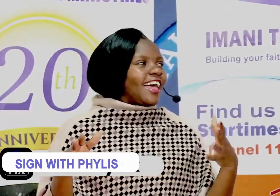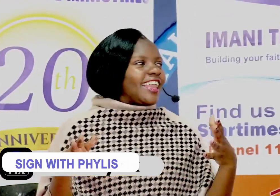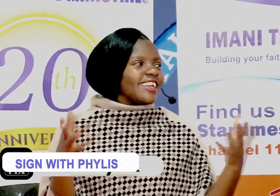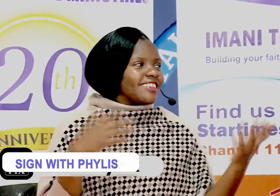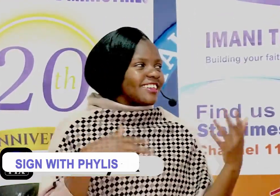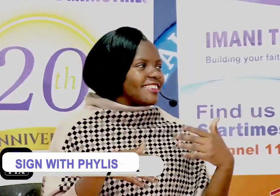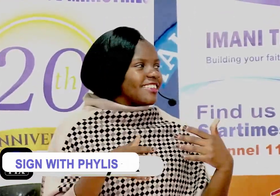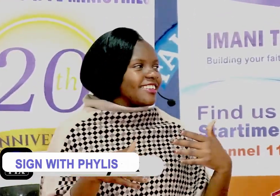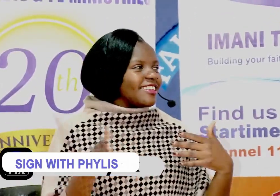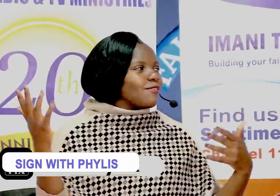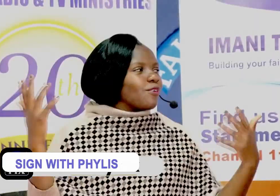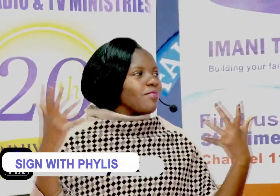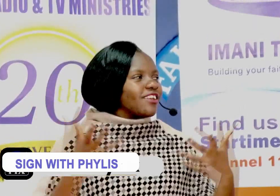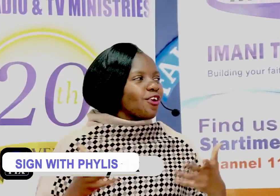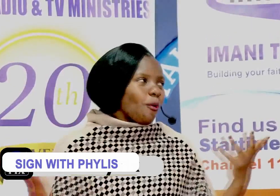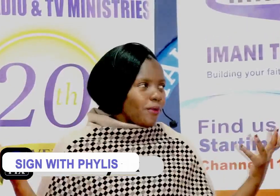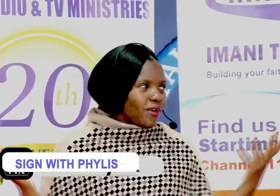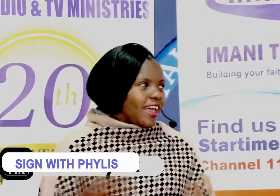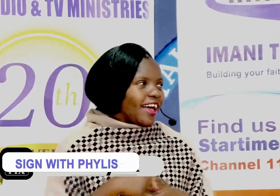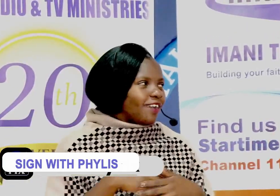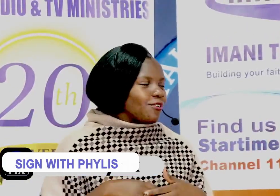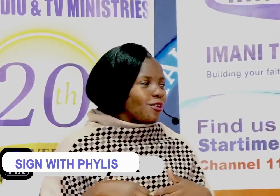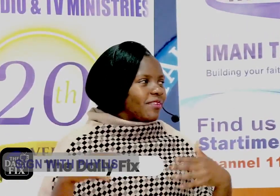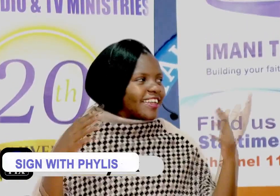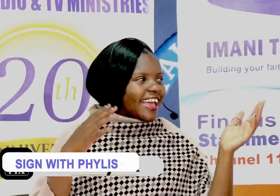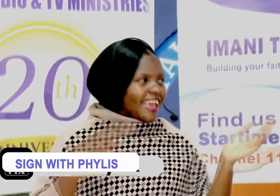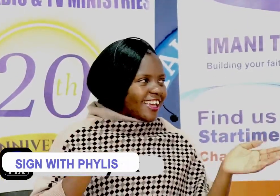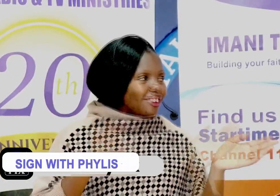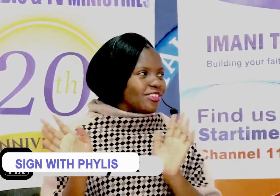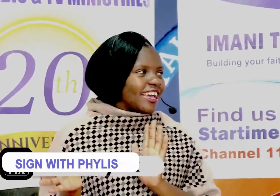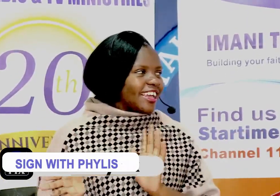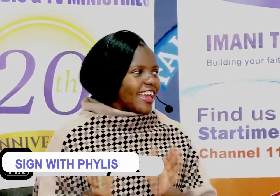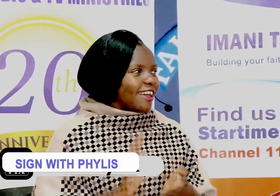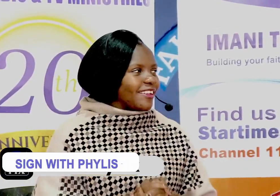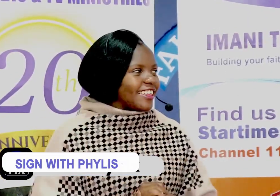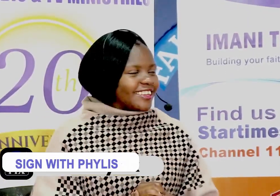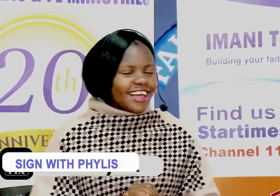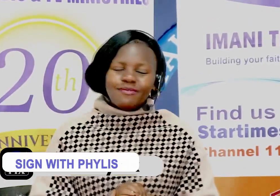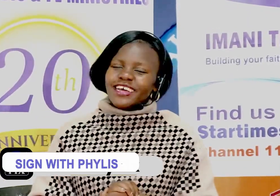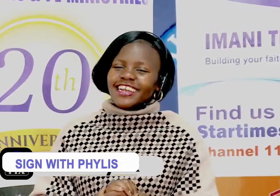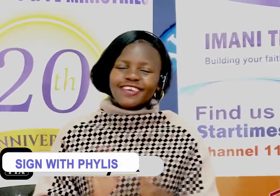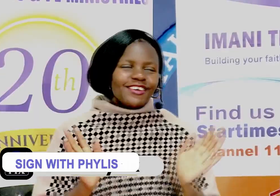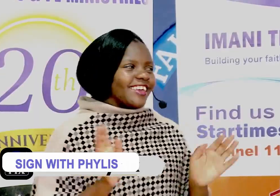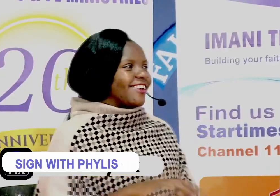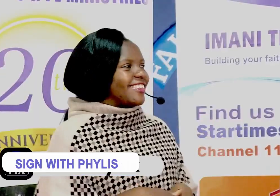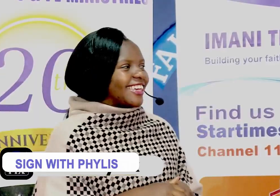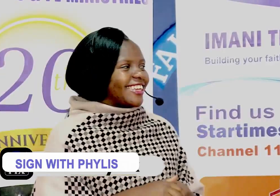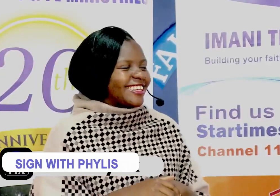us just start from the top. From letter A to Z, and after that I'll be leaving here on set.